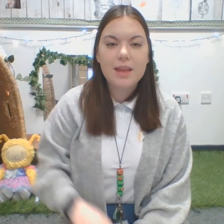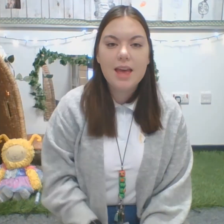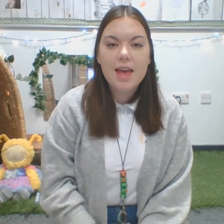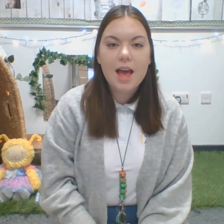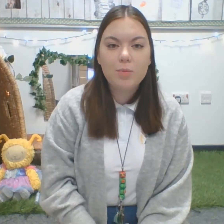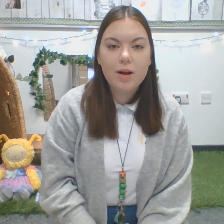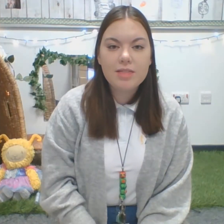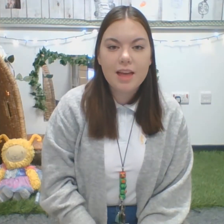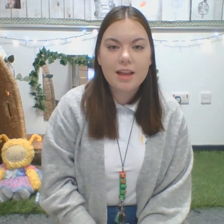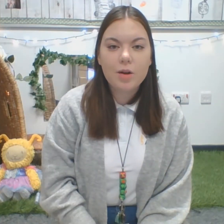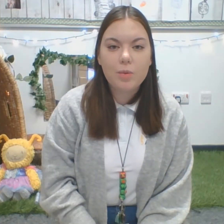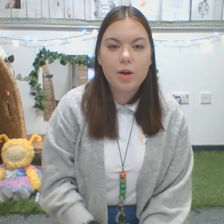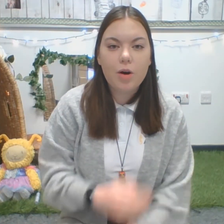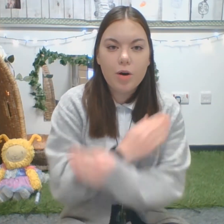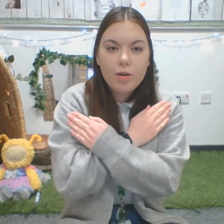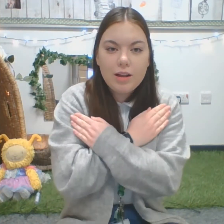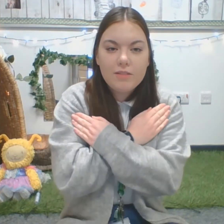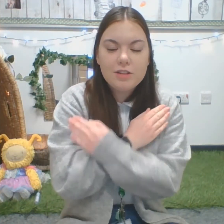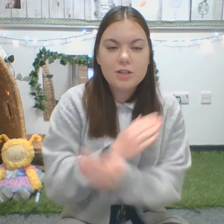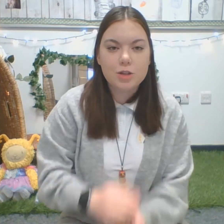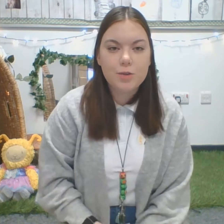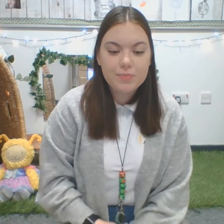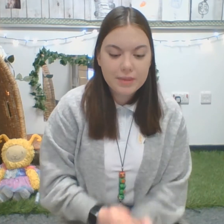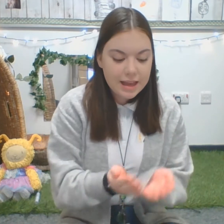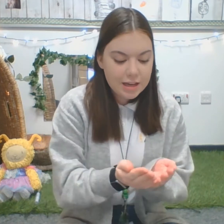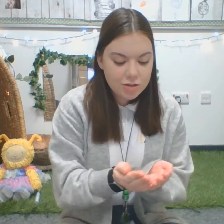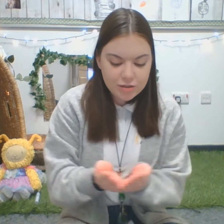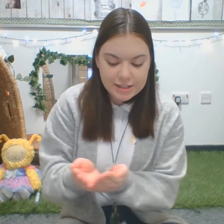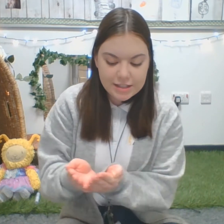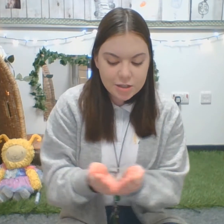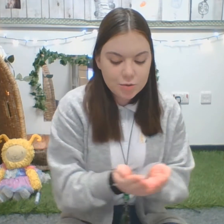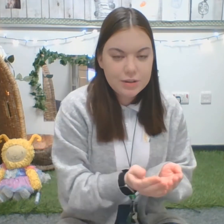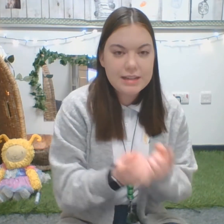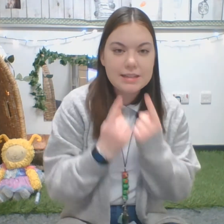And one thing we all love to do is read stories.